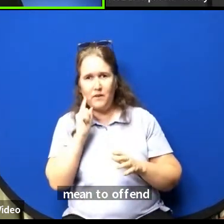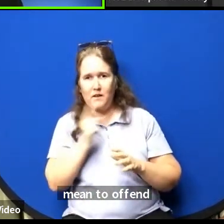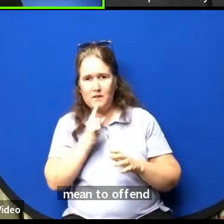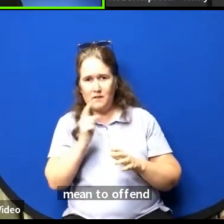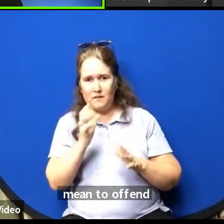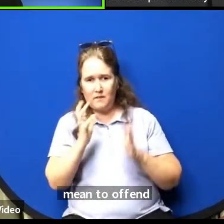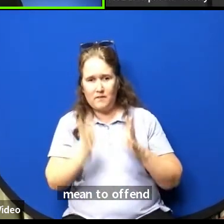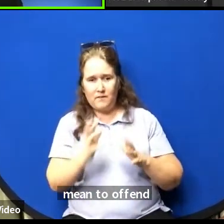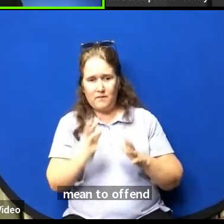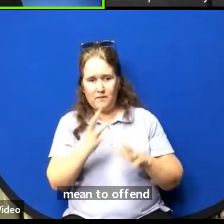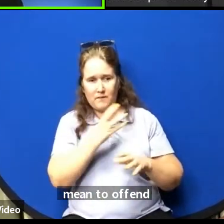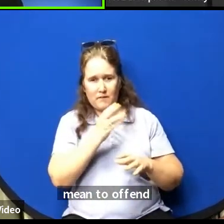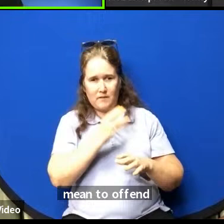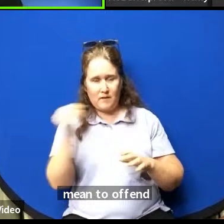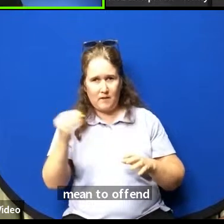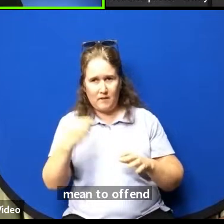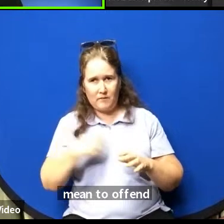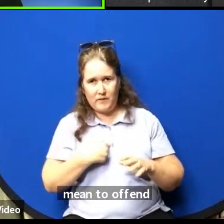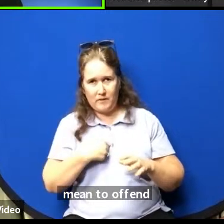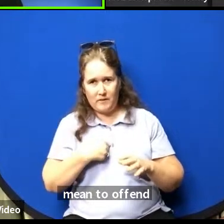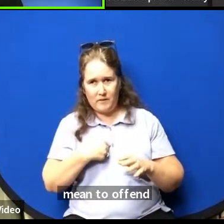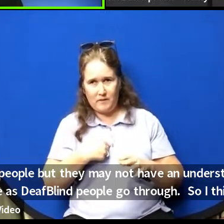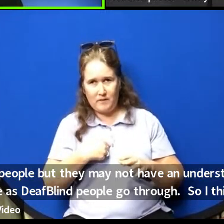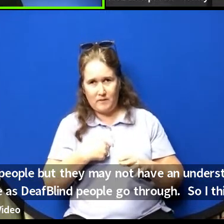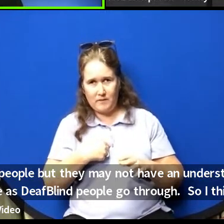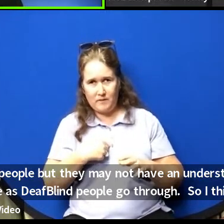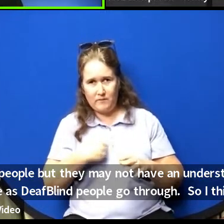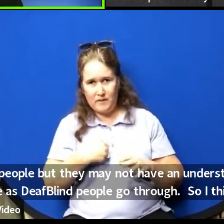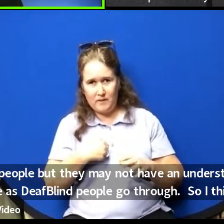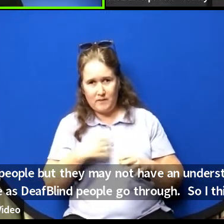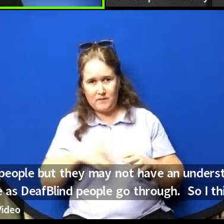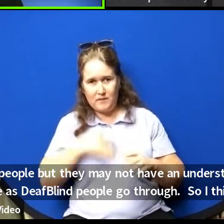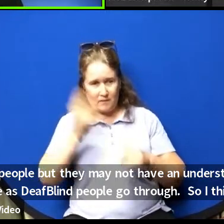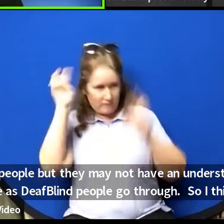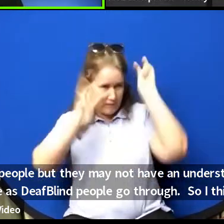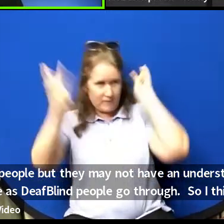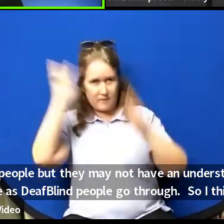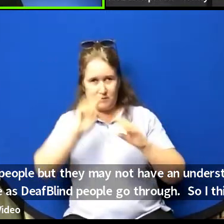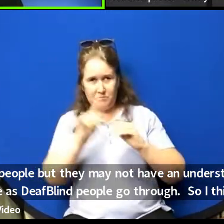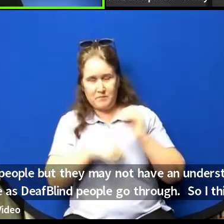So I think it's important that ACDHH have another deafblind coordinator.